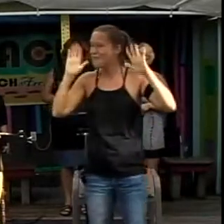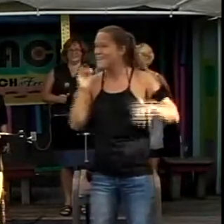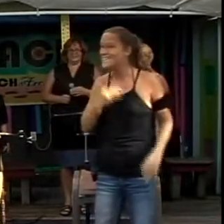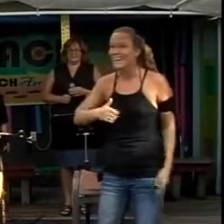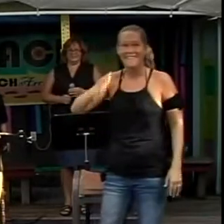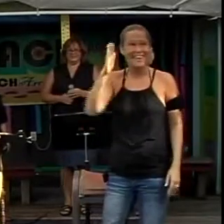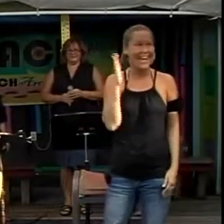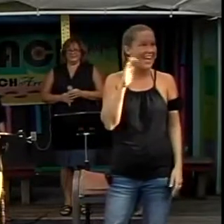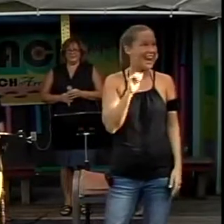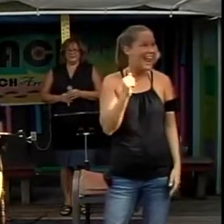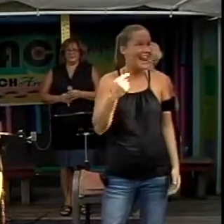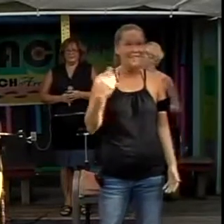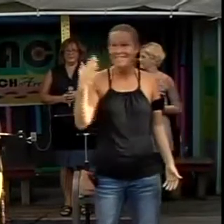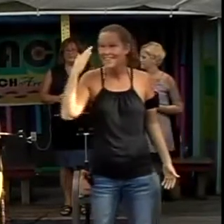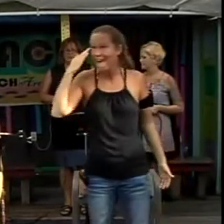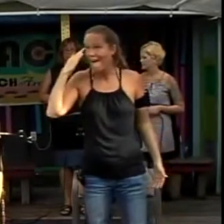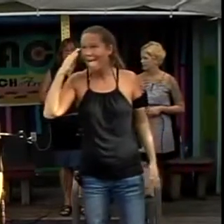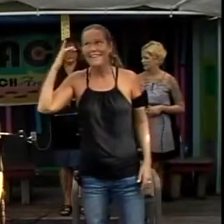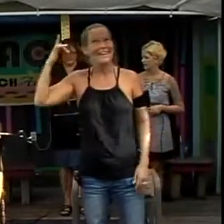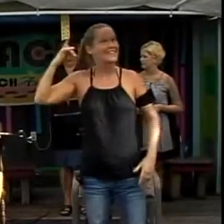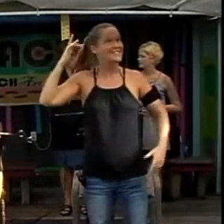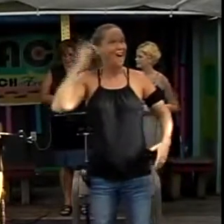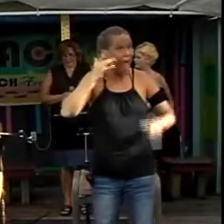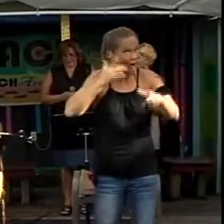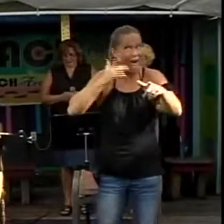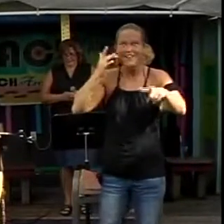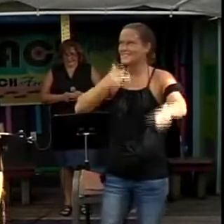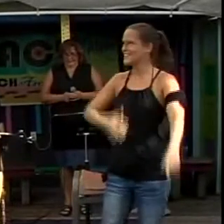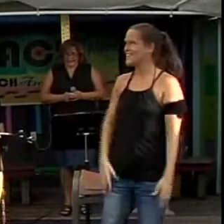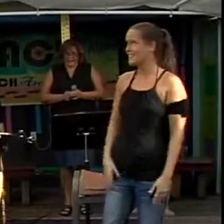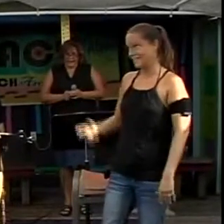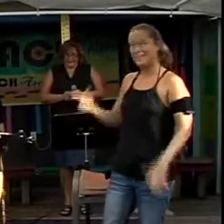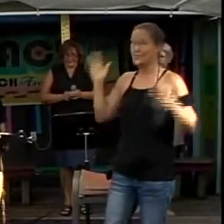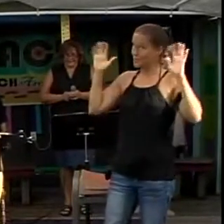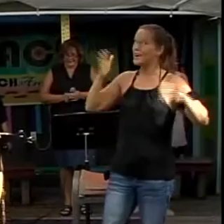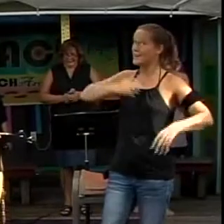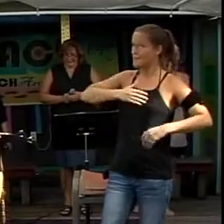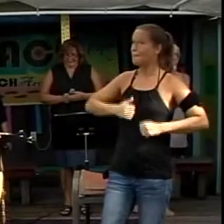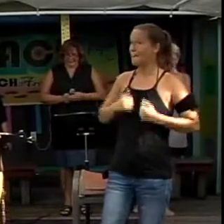anyway? Anybody know? Awesome. I think he is. He's been great in my life.